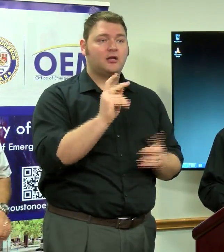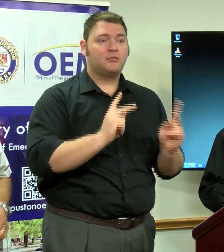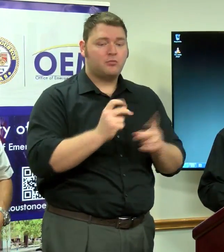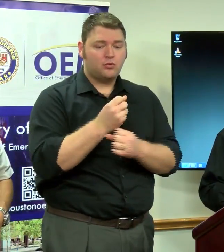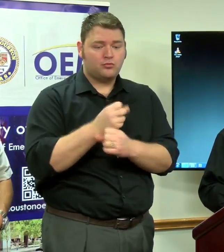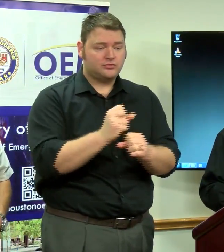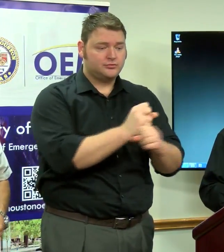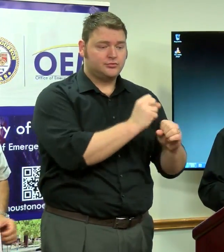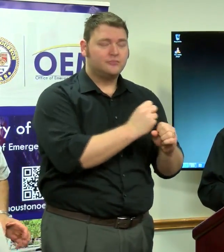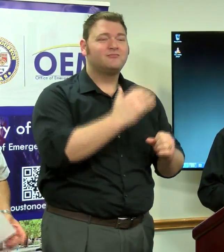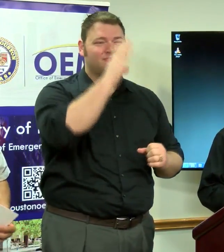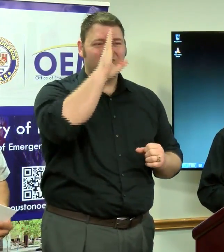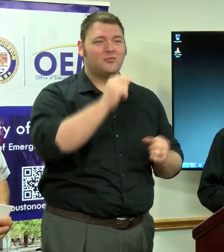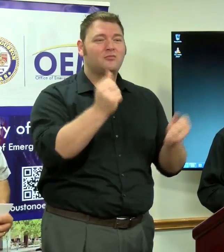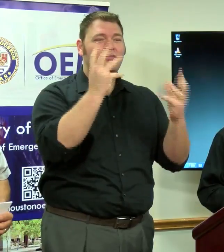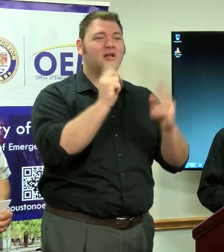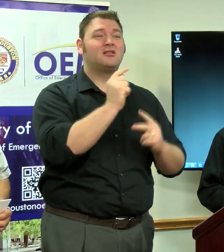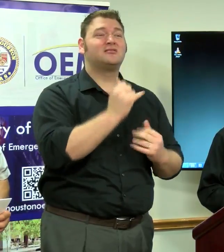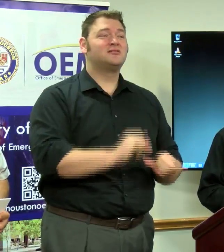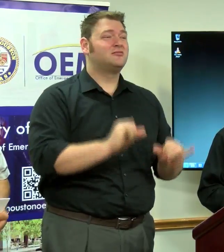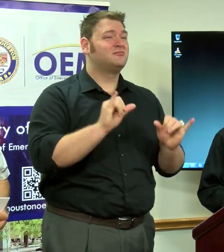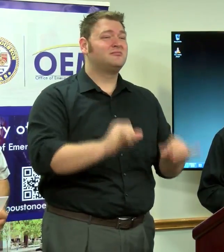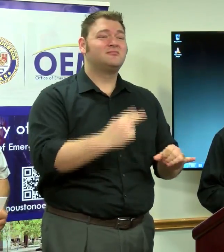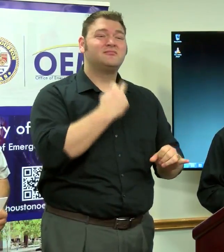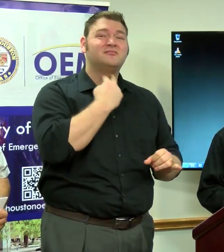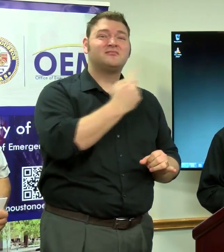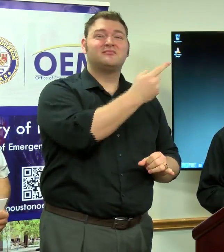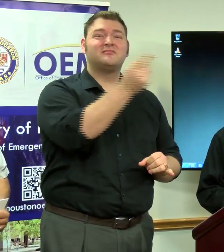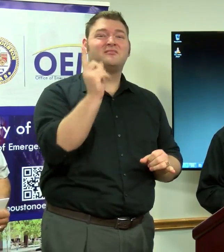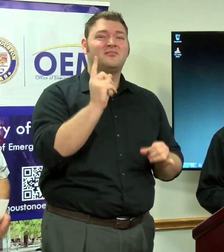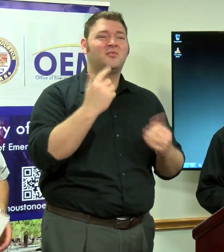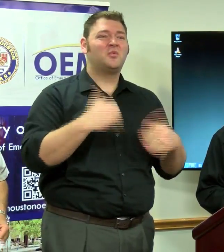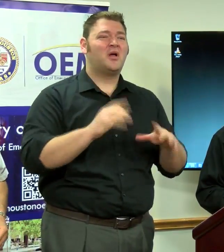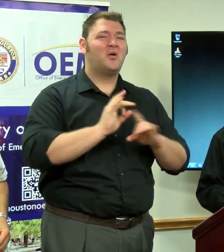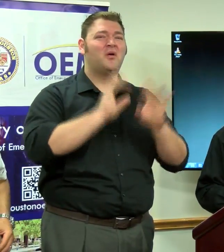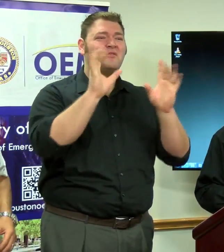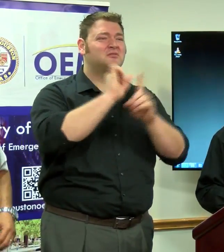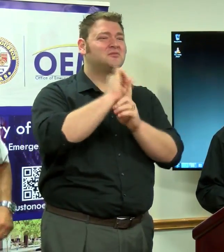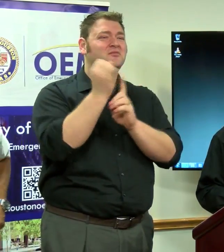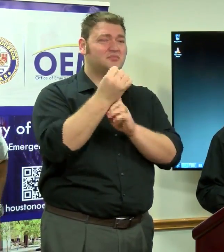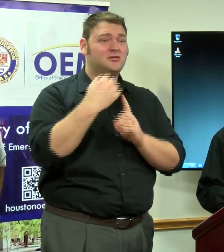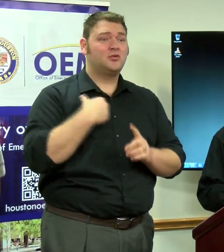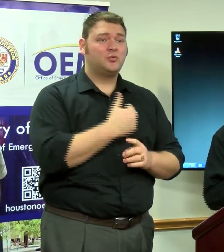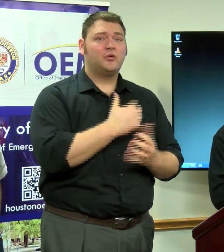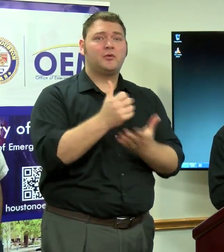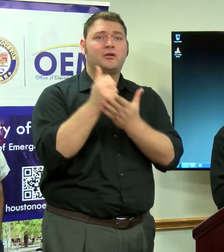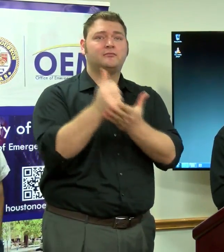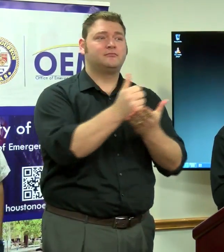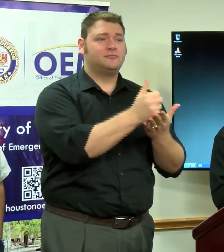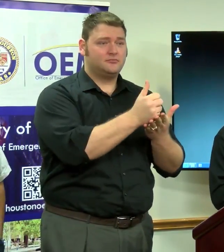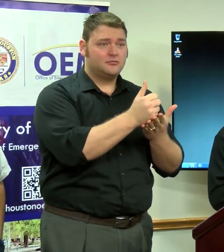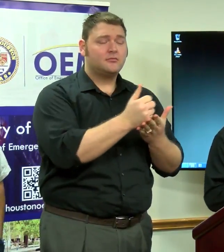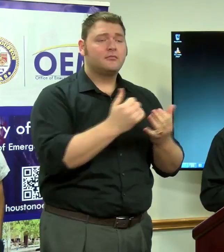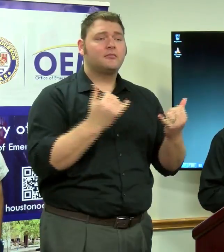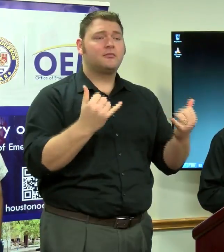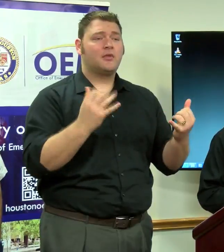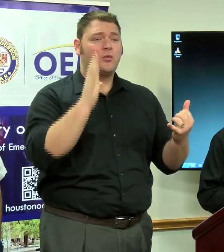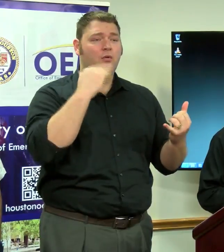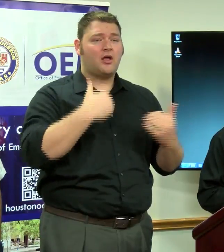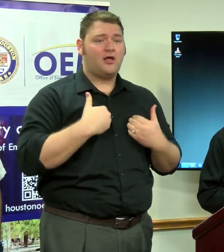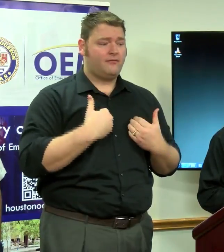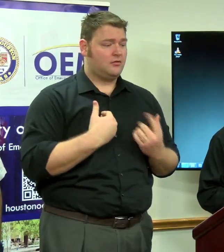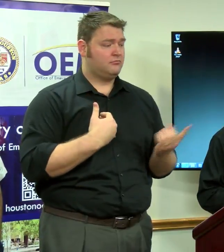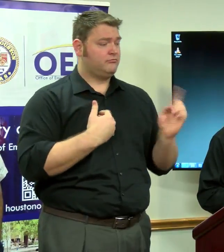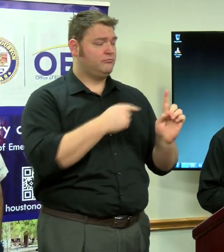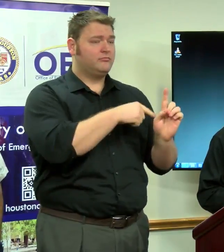are many other people that are out there in distressful situations, and we intend to get to every one of them. I'm going to have someone specifically